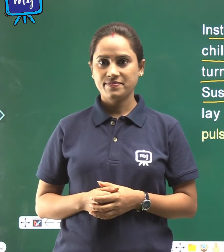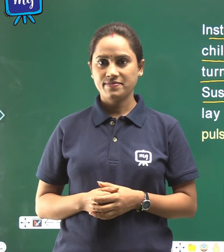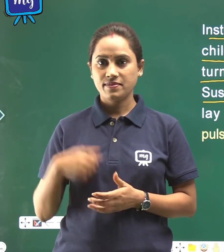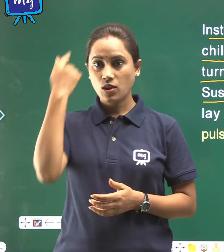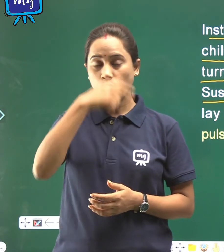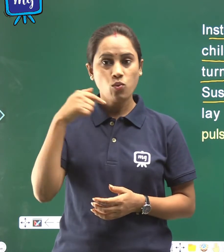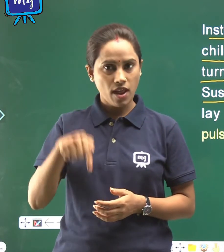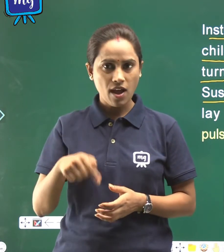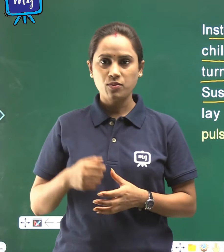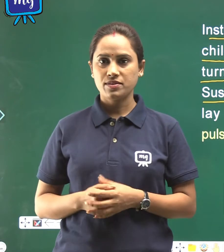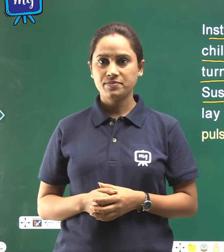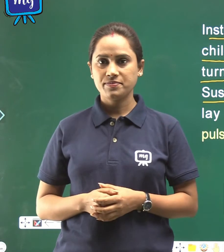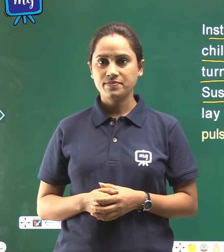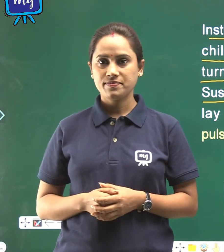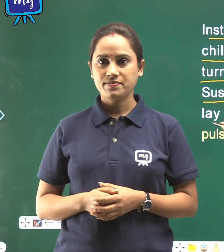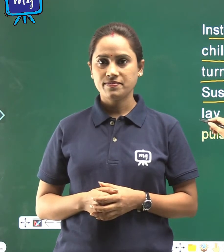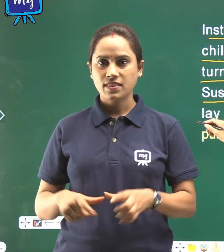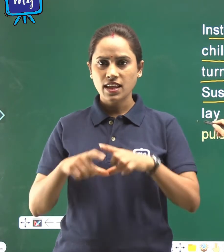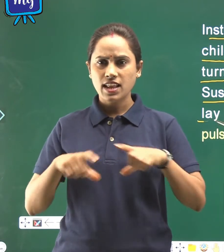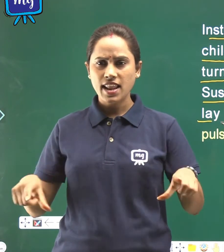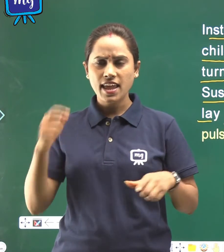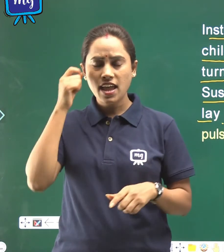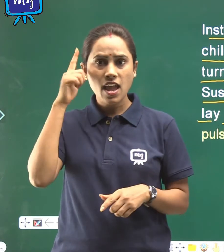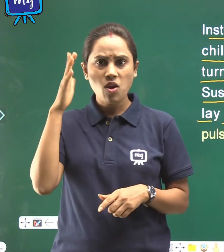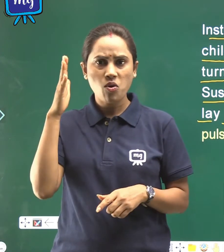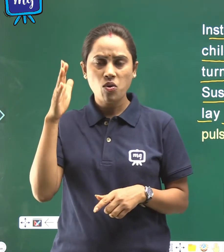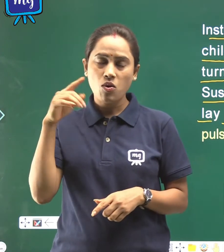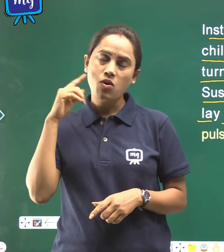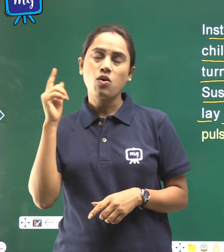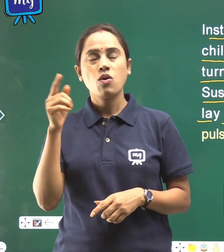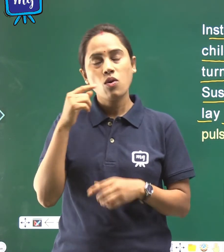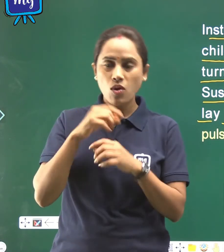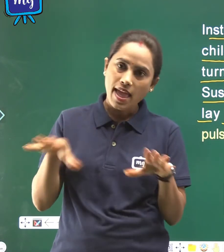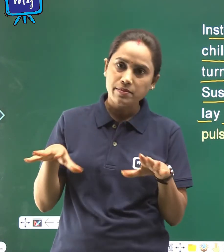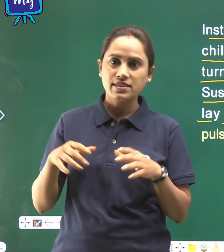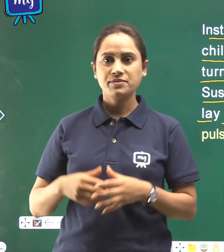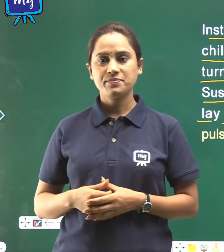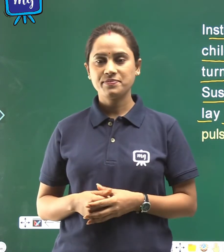who now lay collapsed,